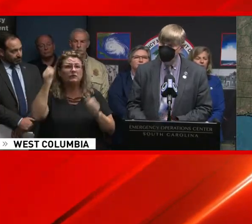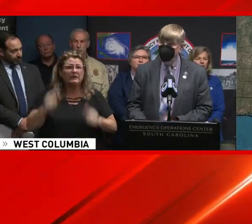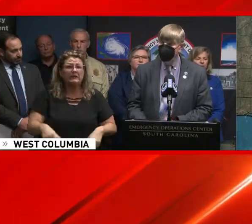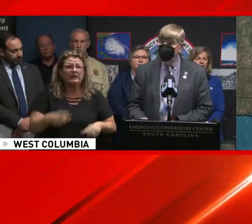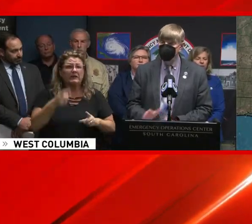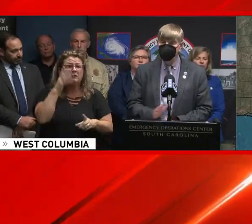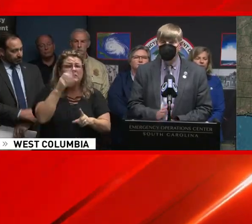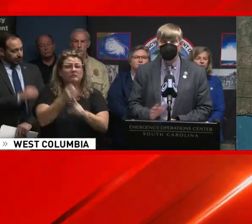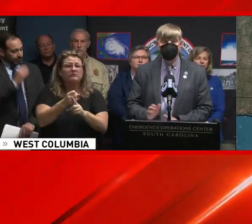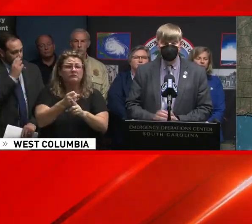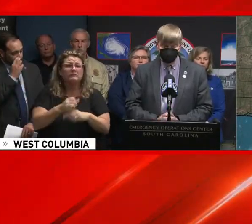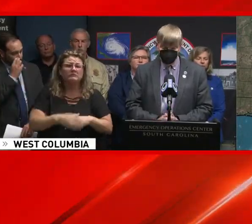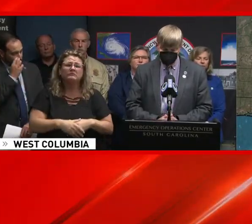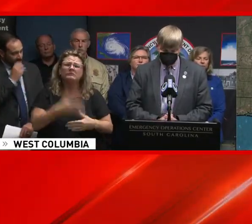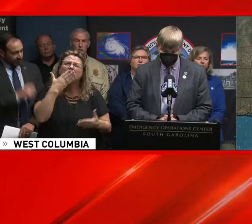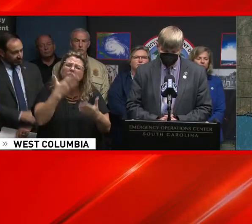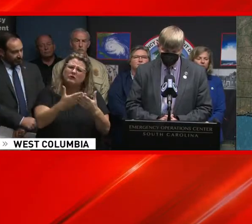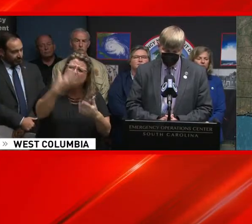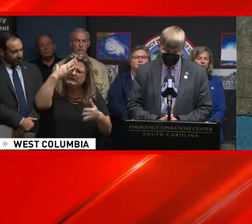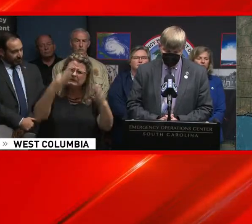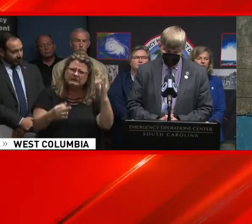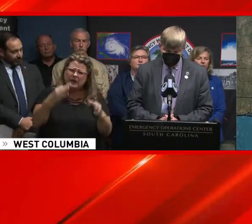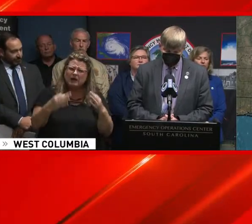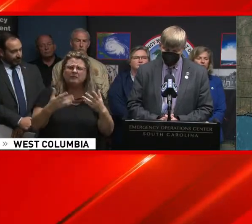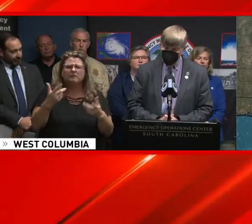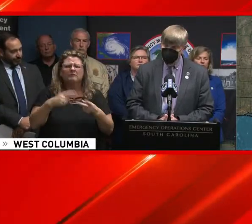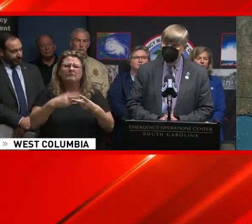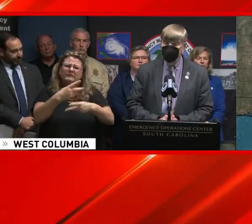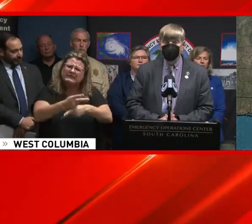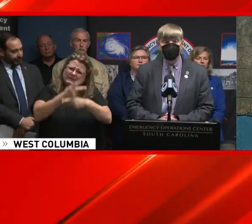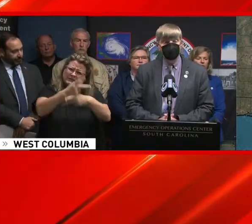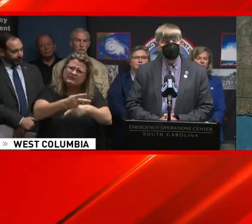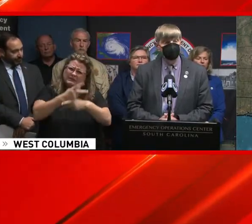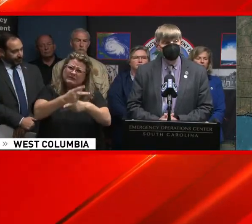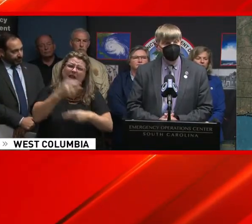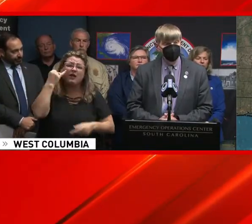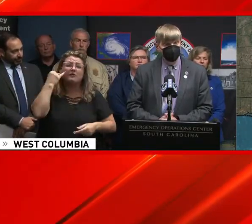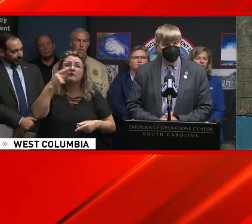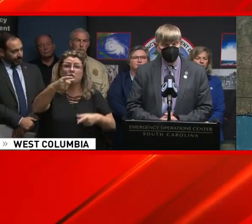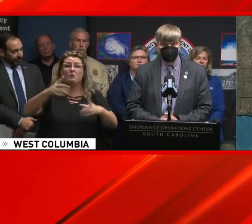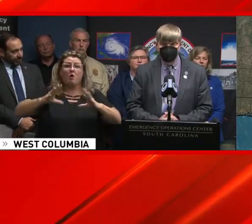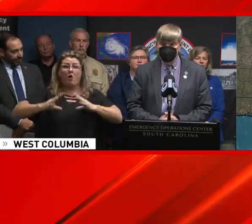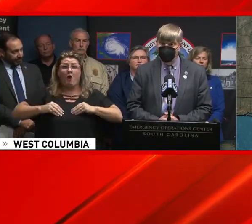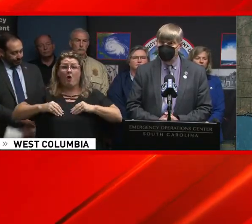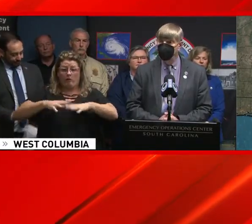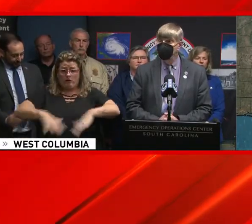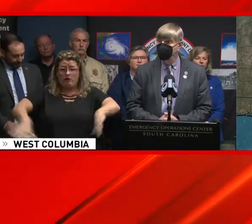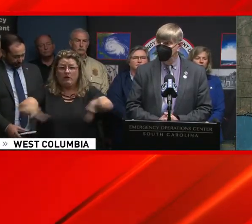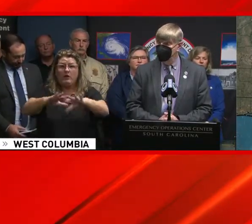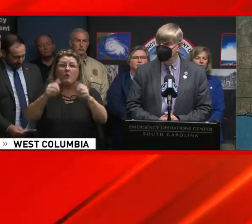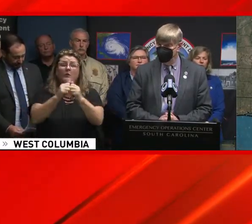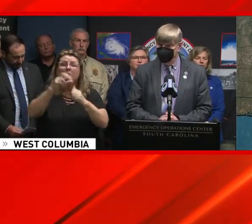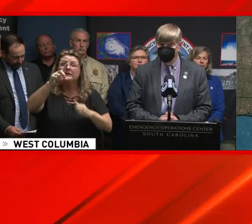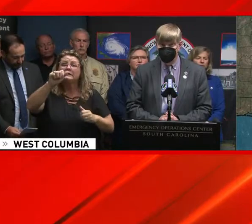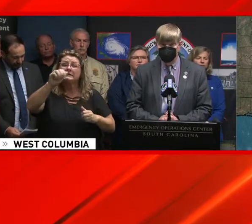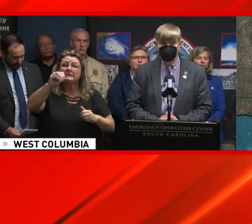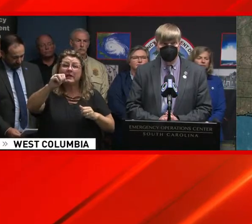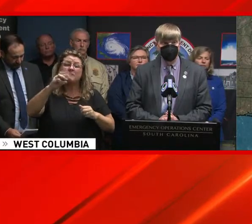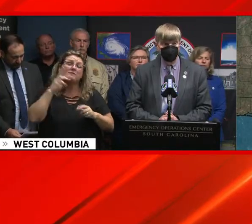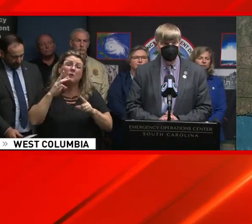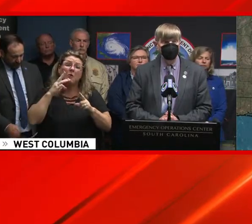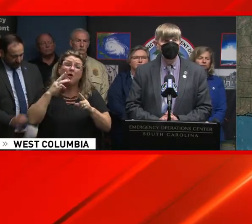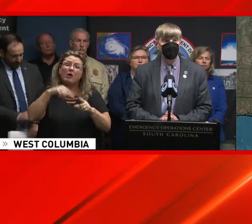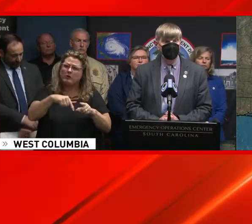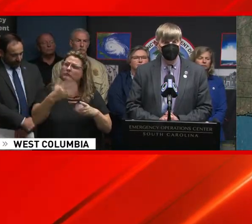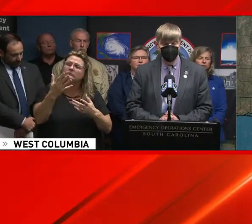obviously, make good choices. Be safe. If you are a dam owner, please make sure that you're monitoring your dam as much as you can do